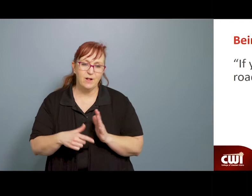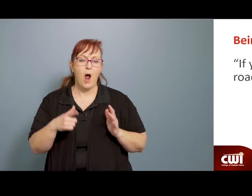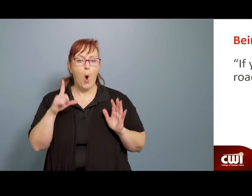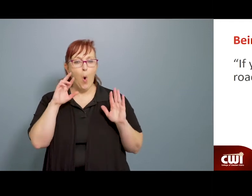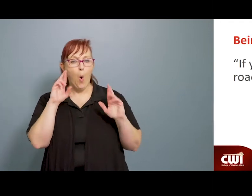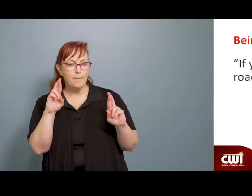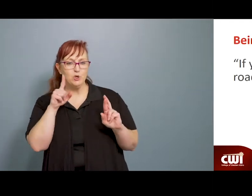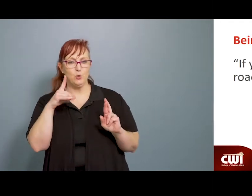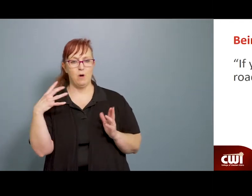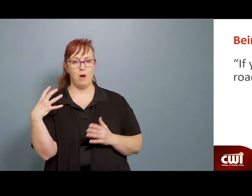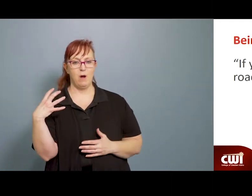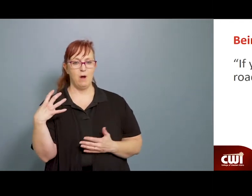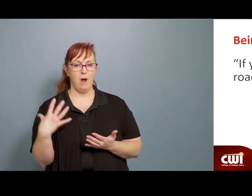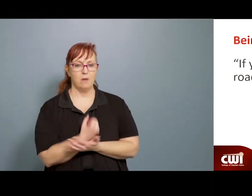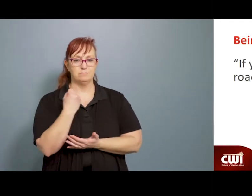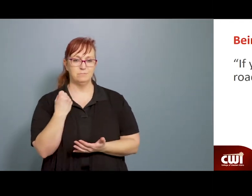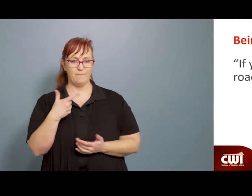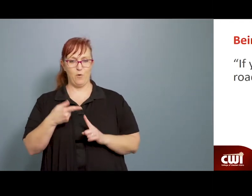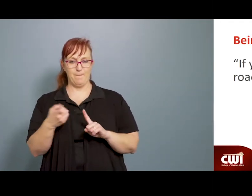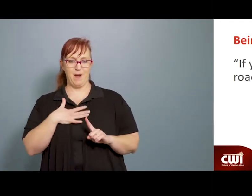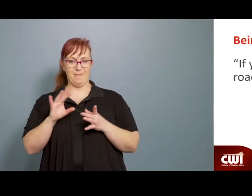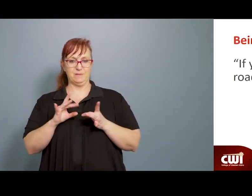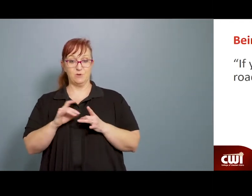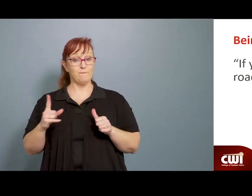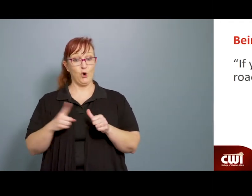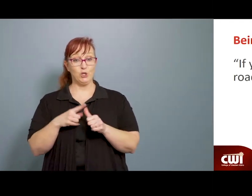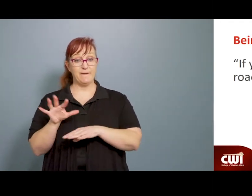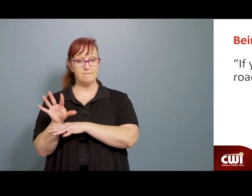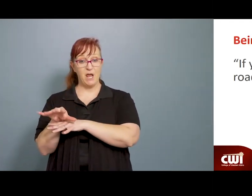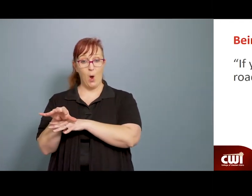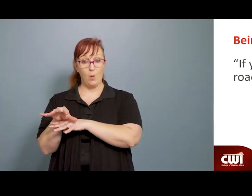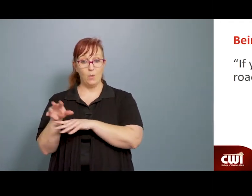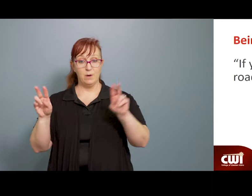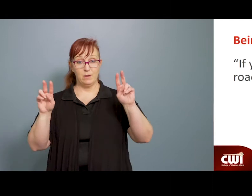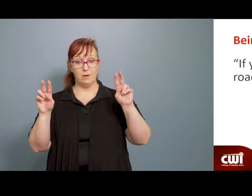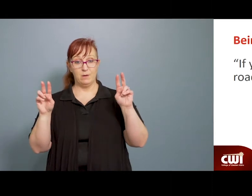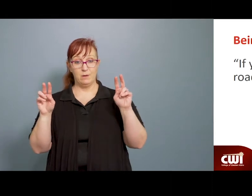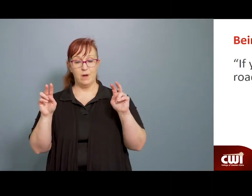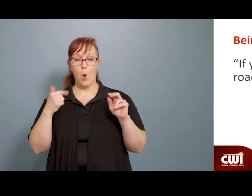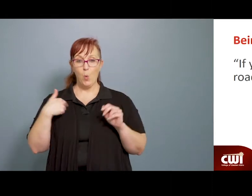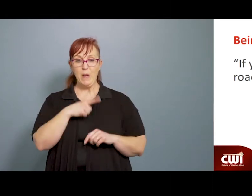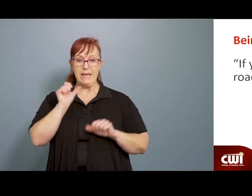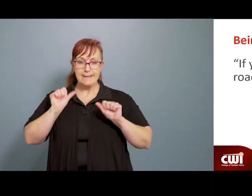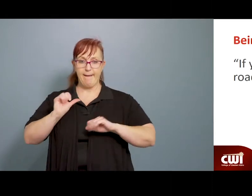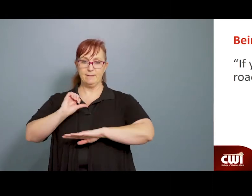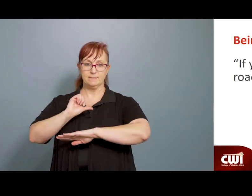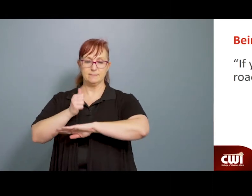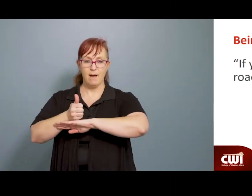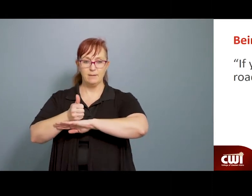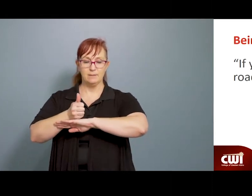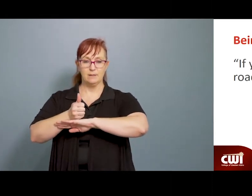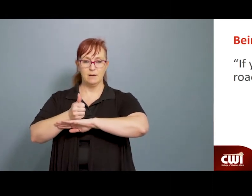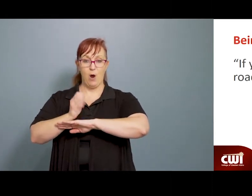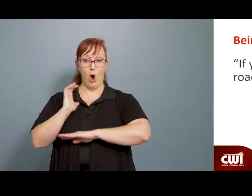is the first video clip that we saw, which was, I believe we can set our course